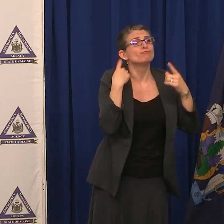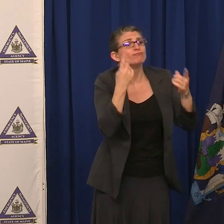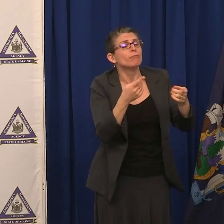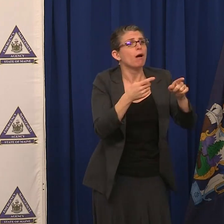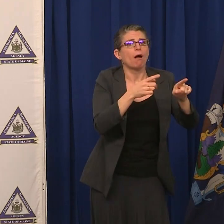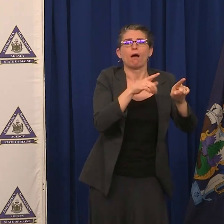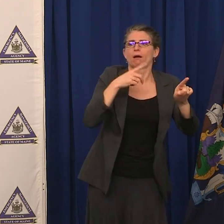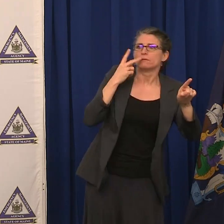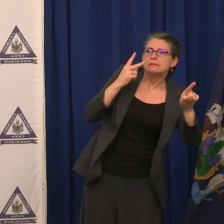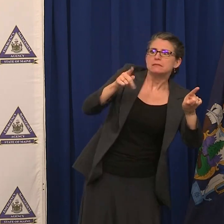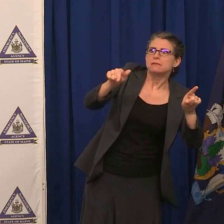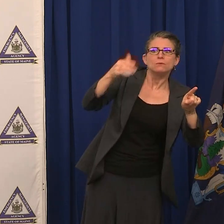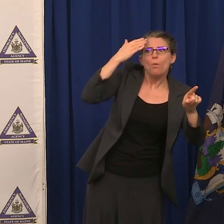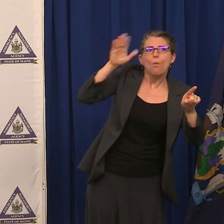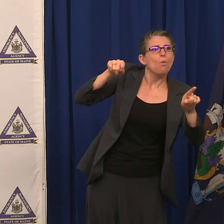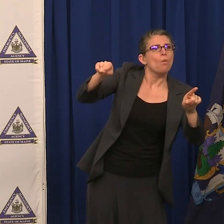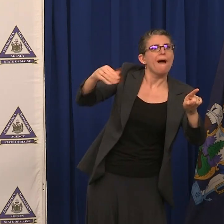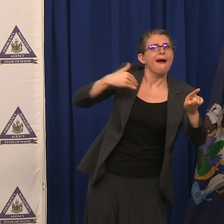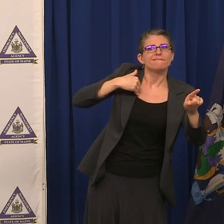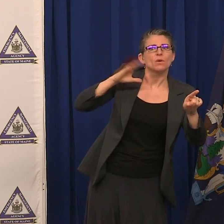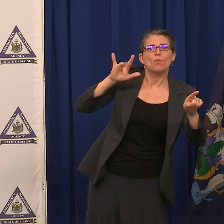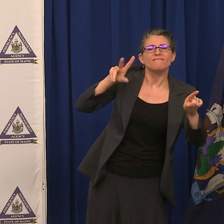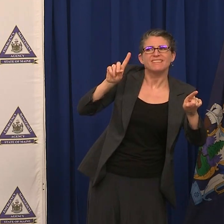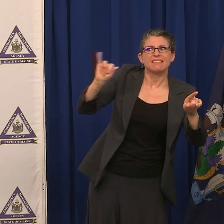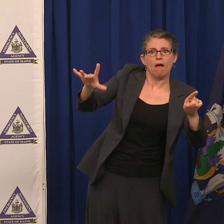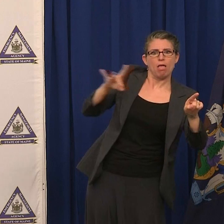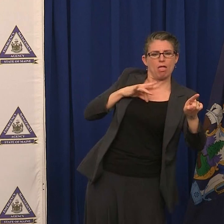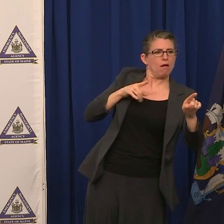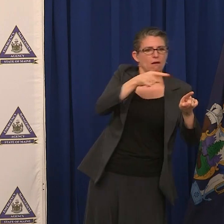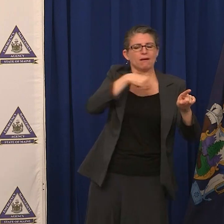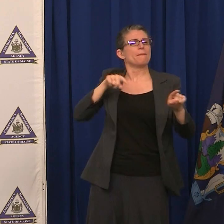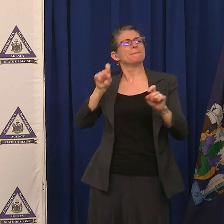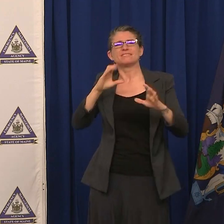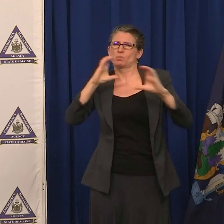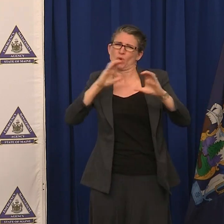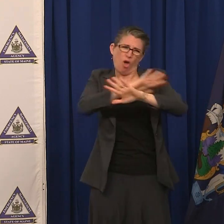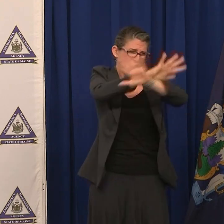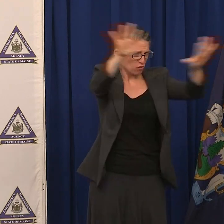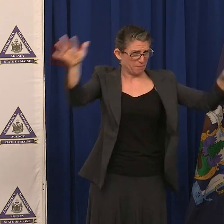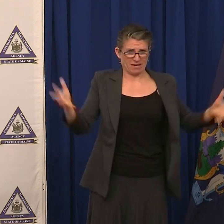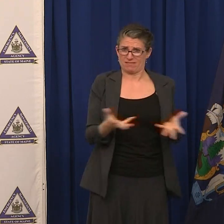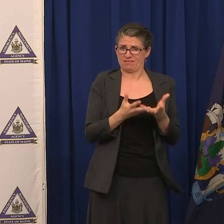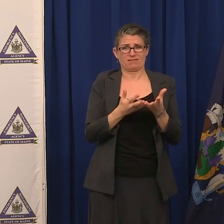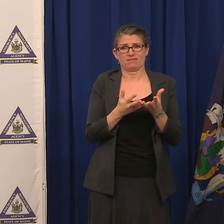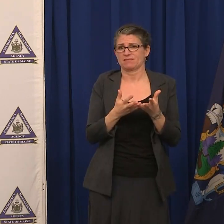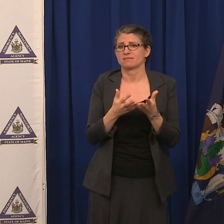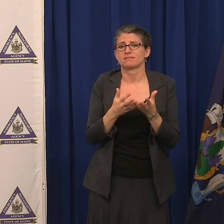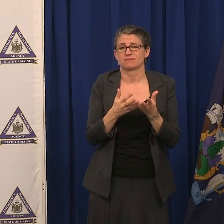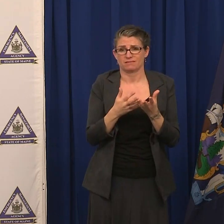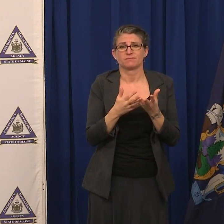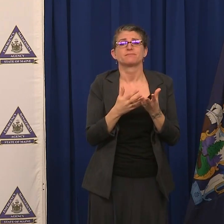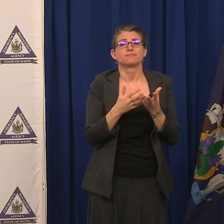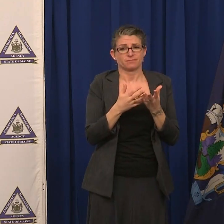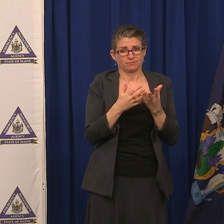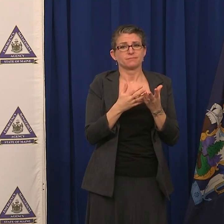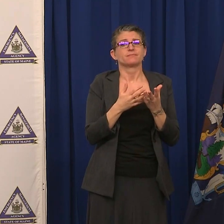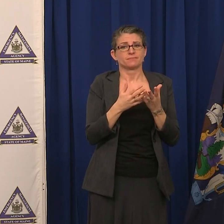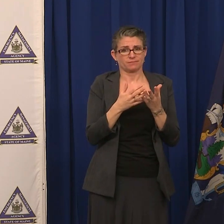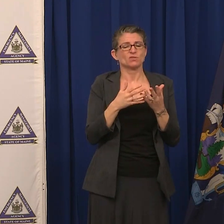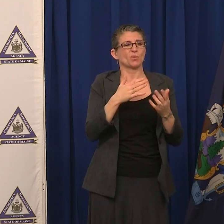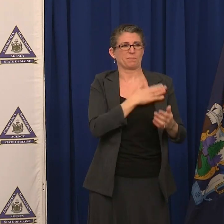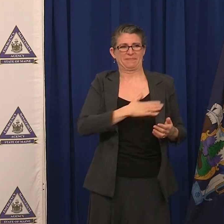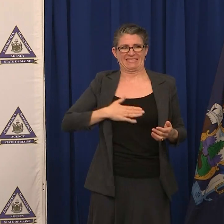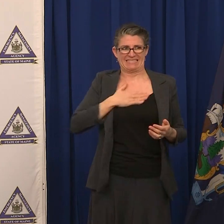We also ask the management of these communities to consider things like restricting or disallowing visitation